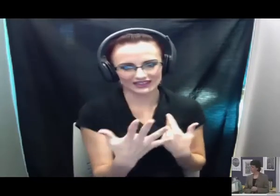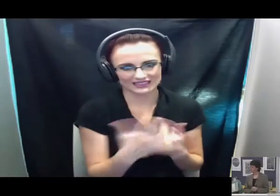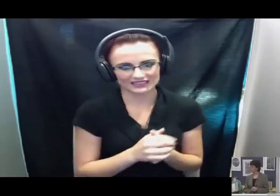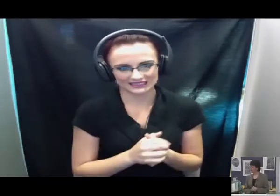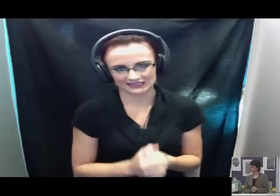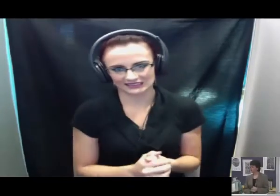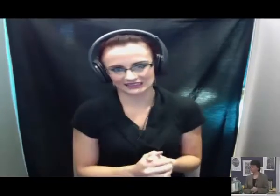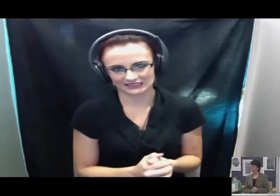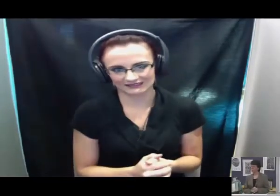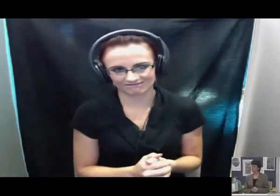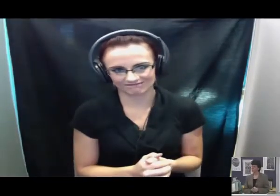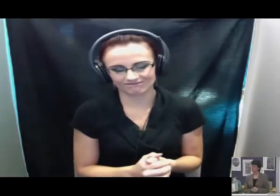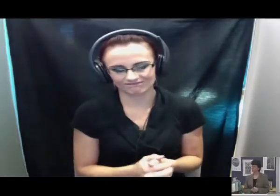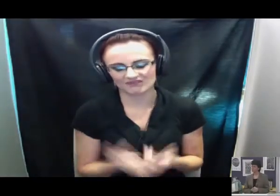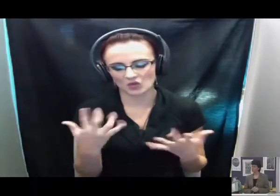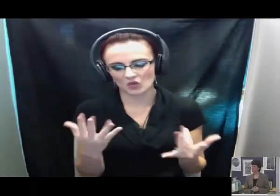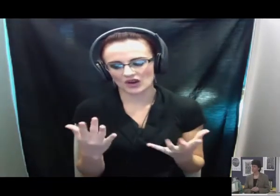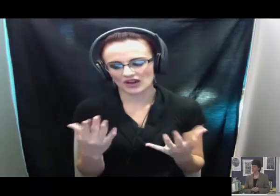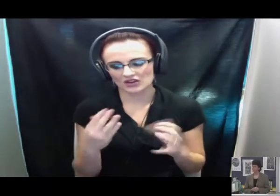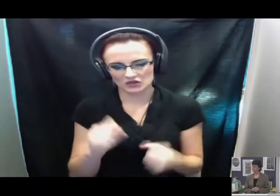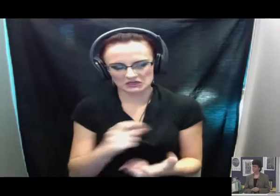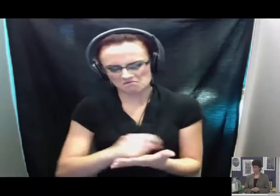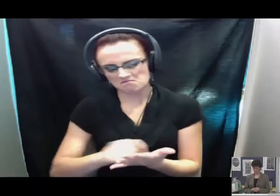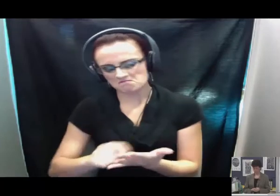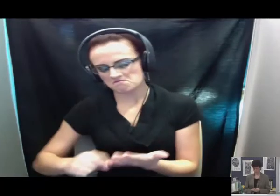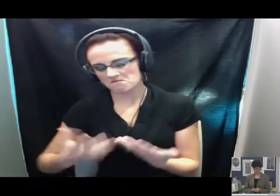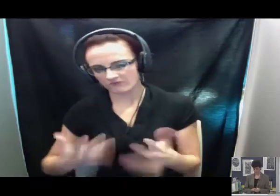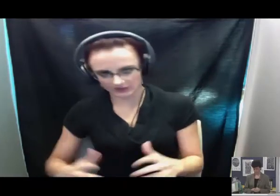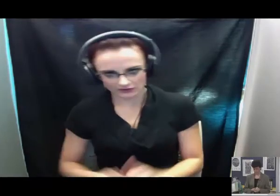you a couple seconds to catch up on your notes.